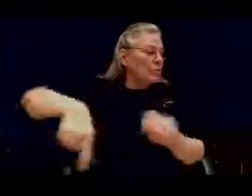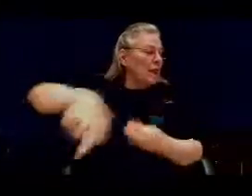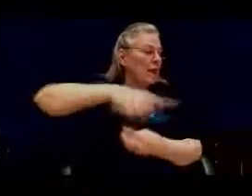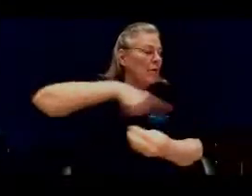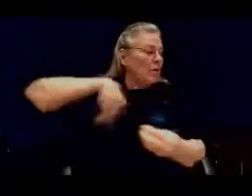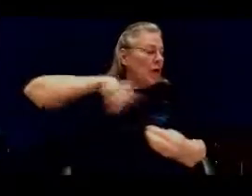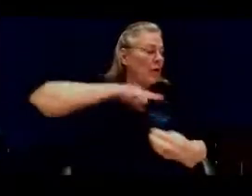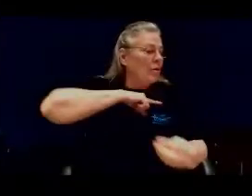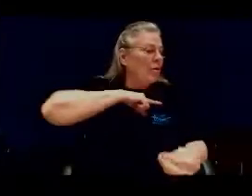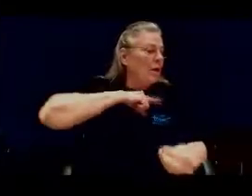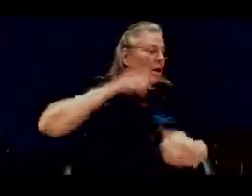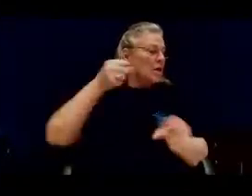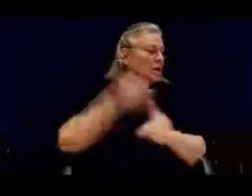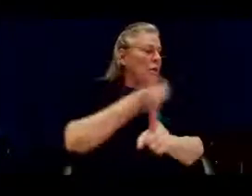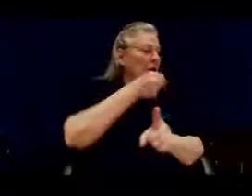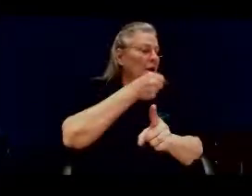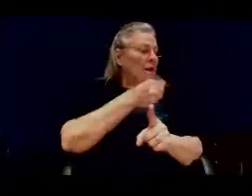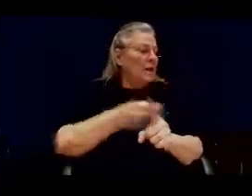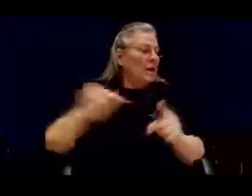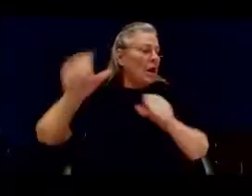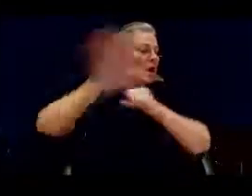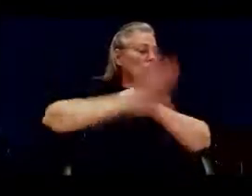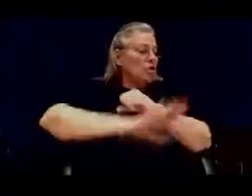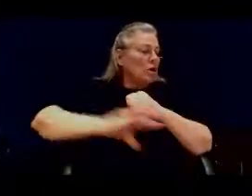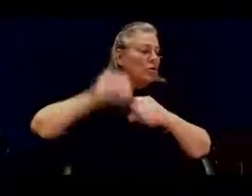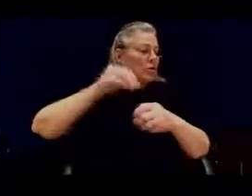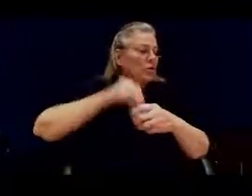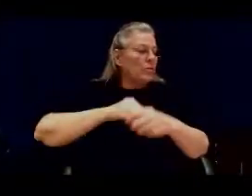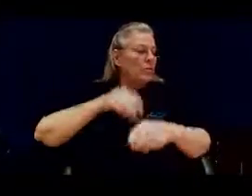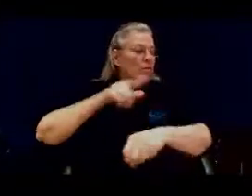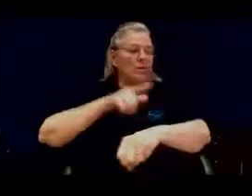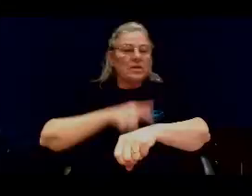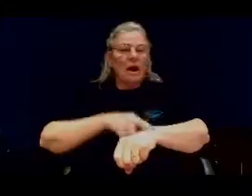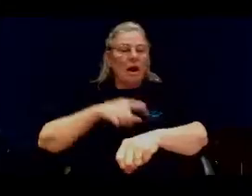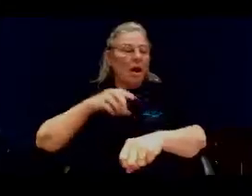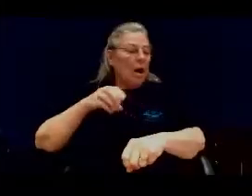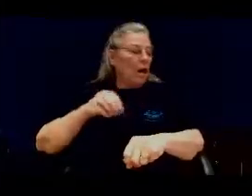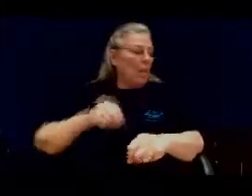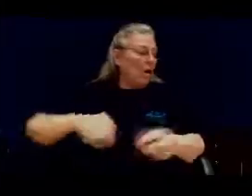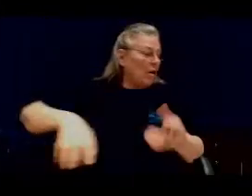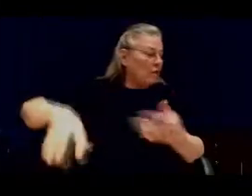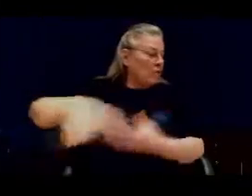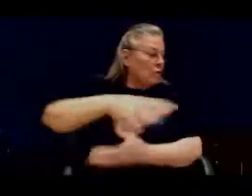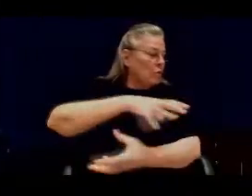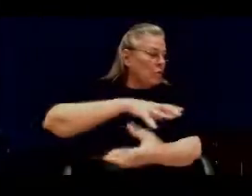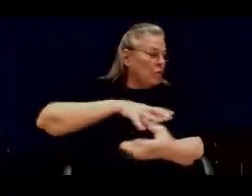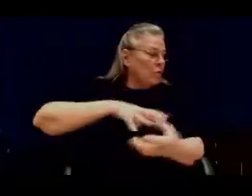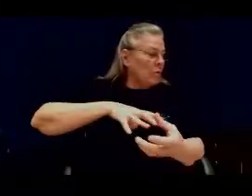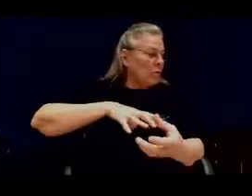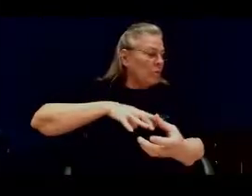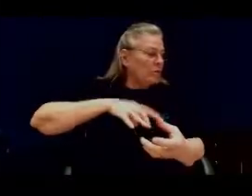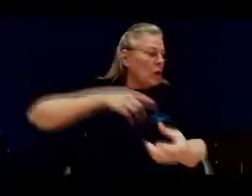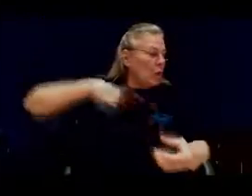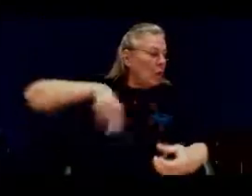may round us be, a shelter in the time of storms.